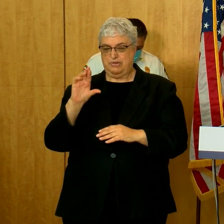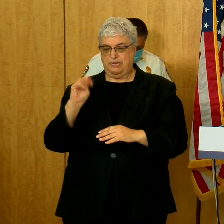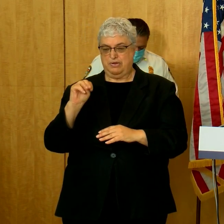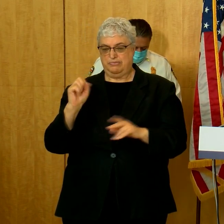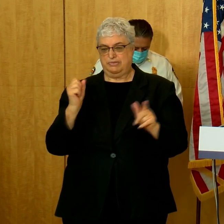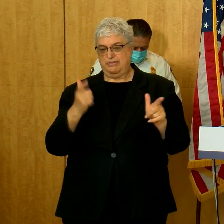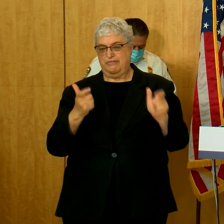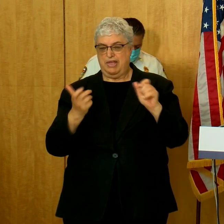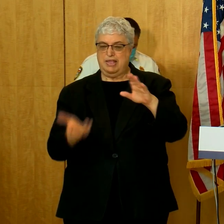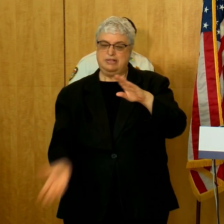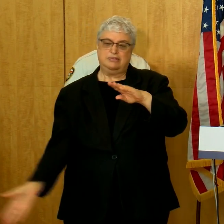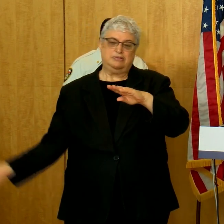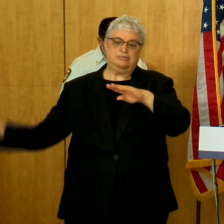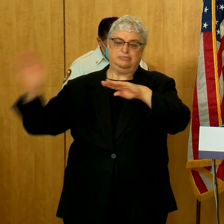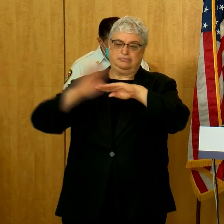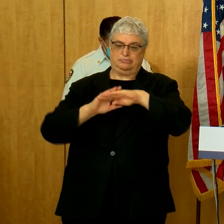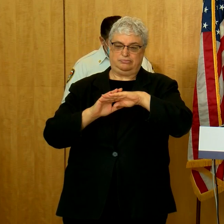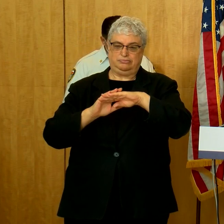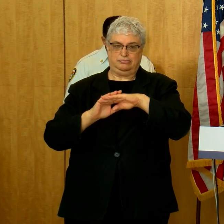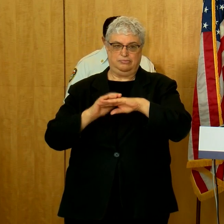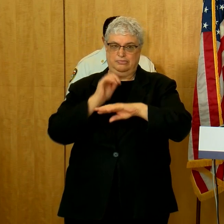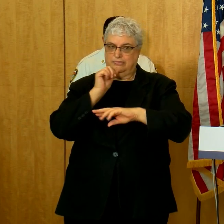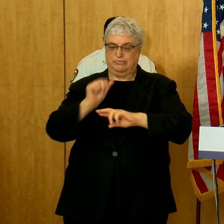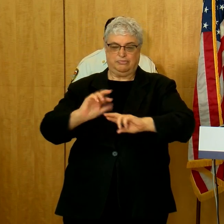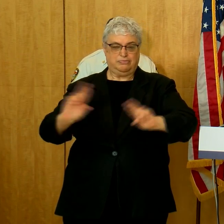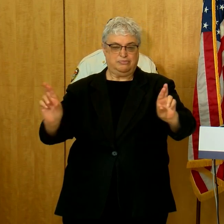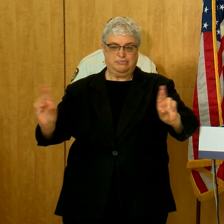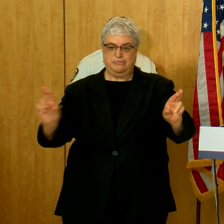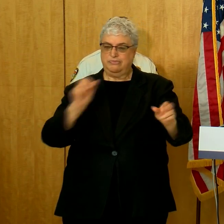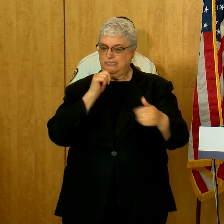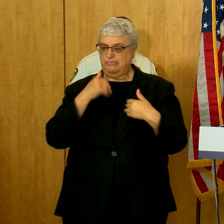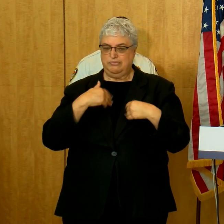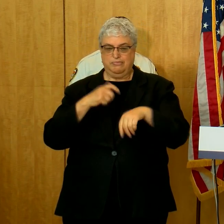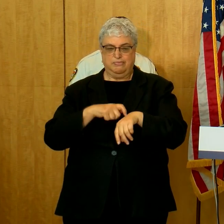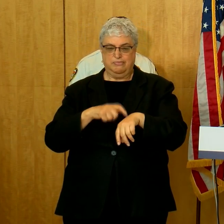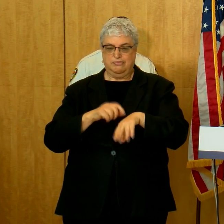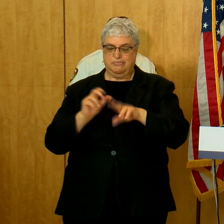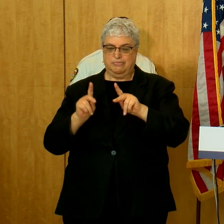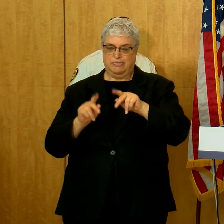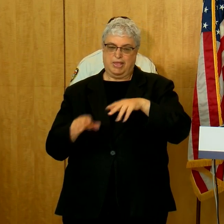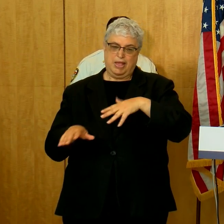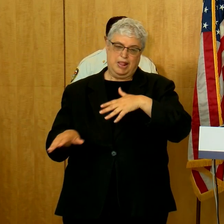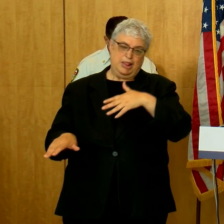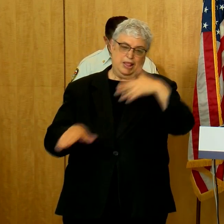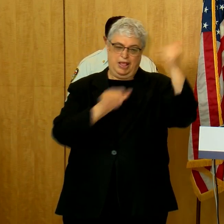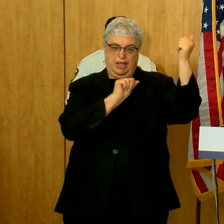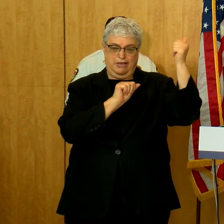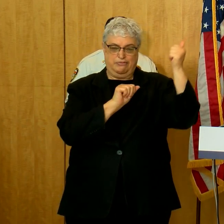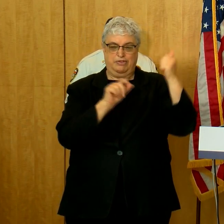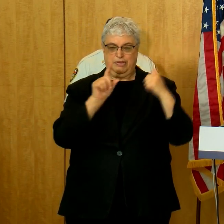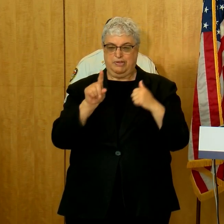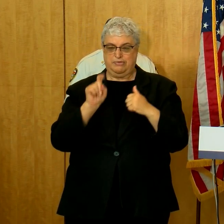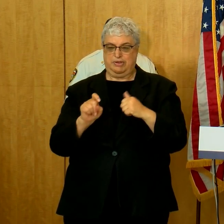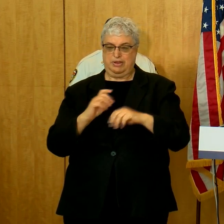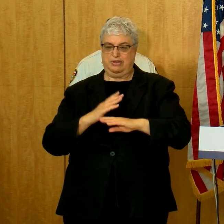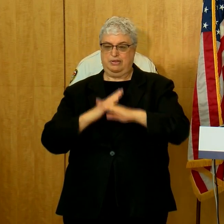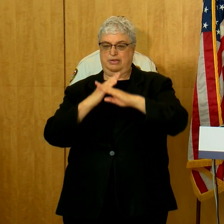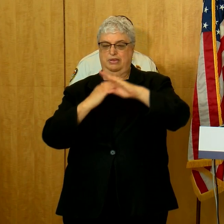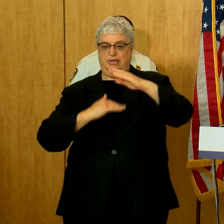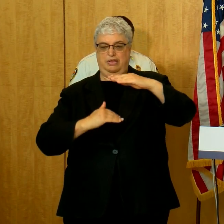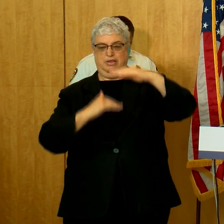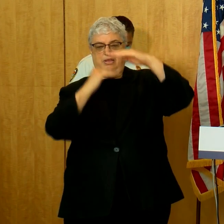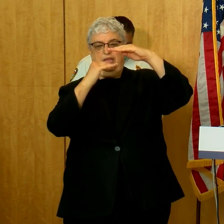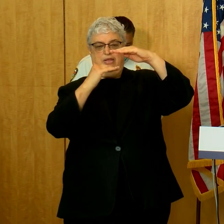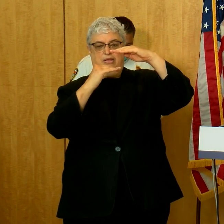rapidly intensify, and you don't have the time to move people out the area, you need that